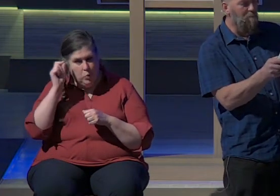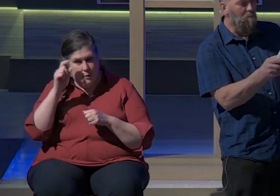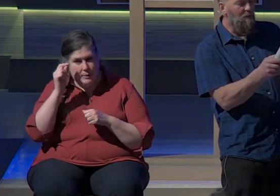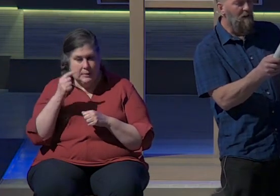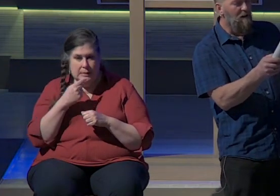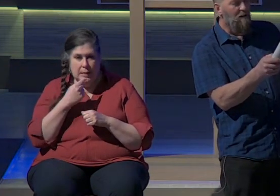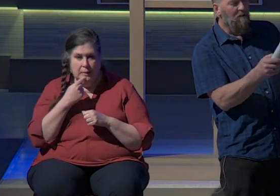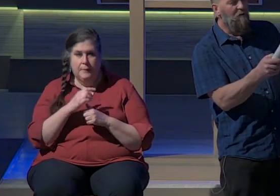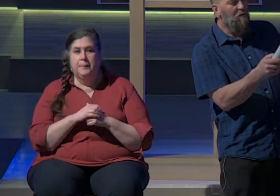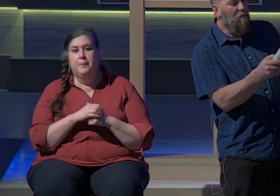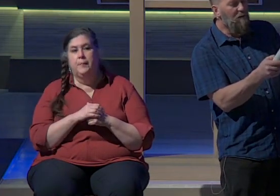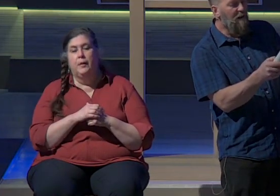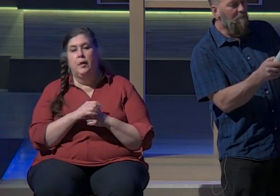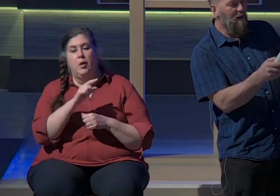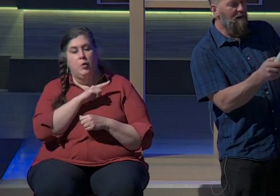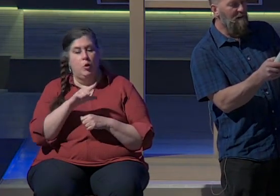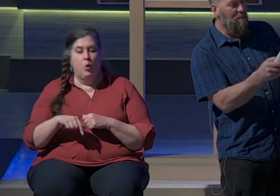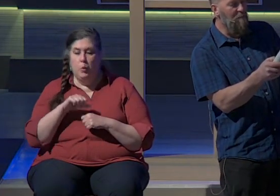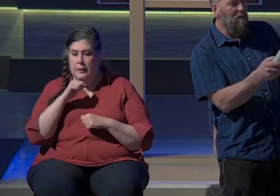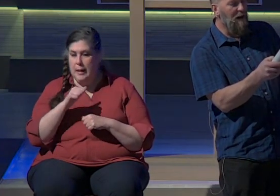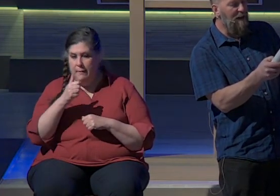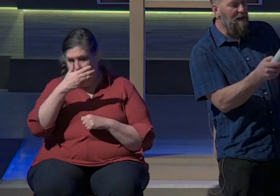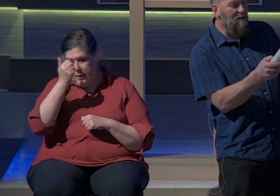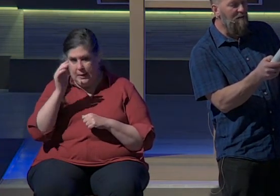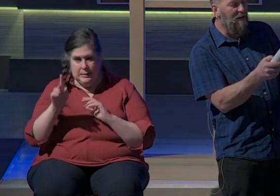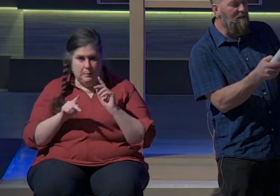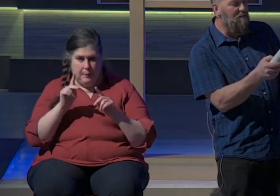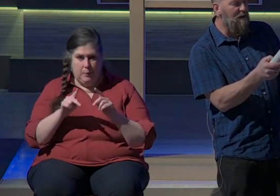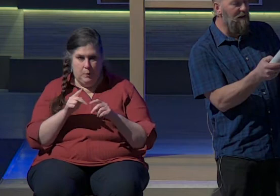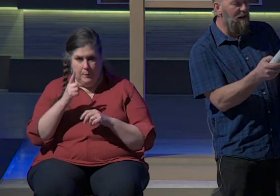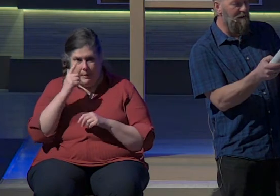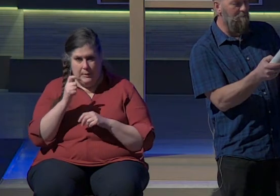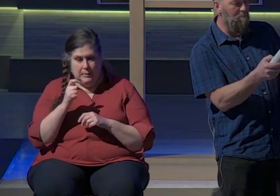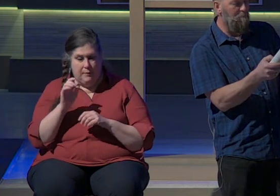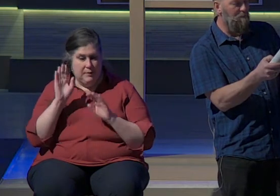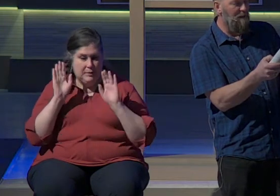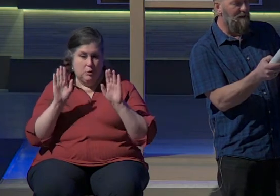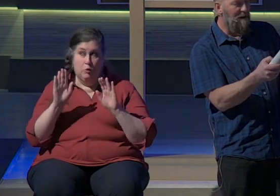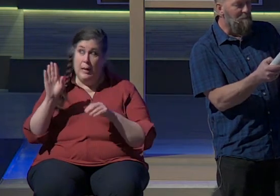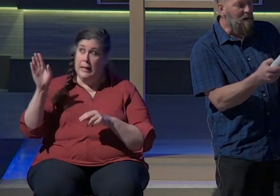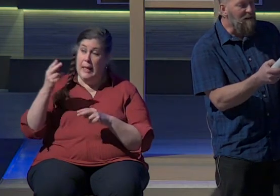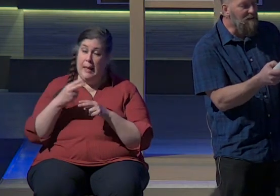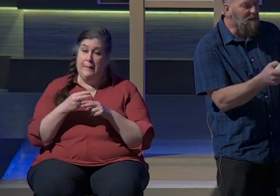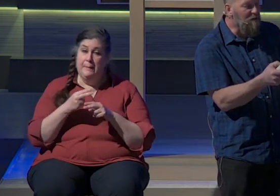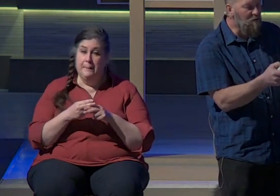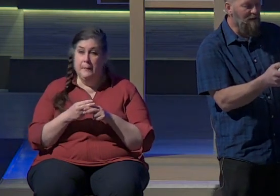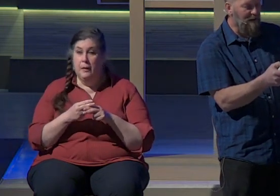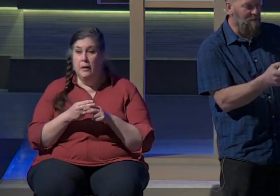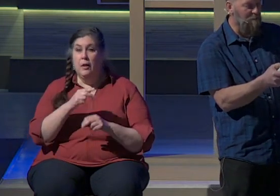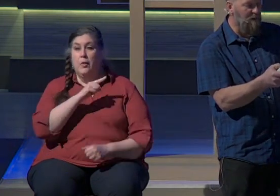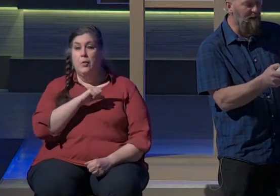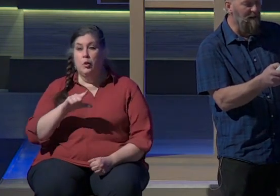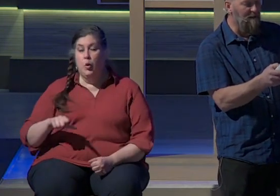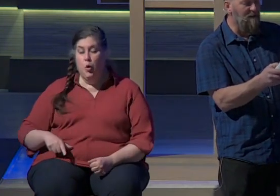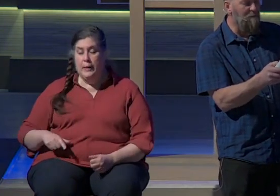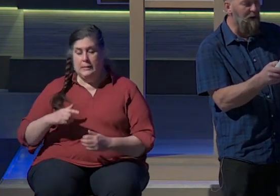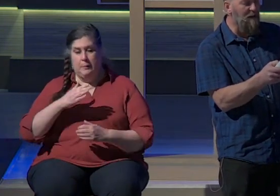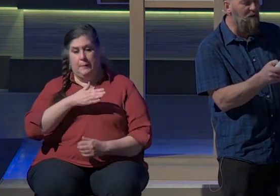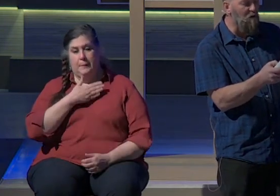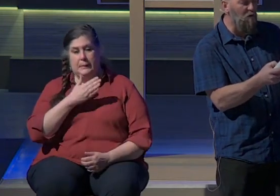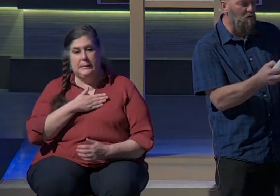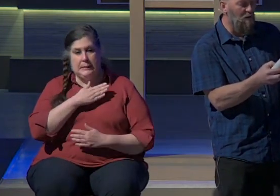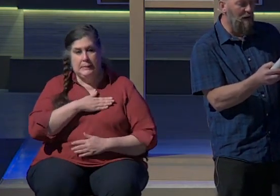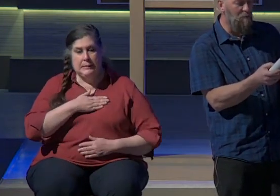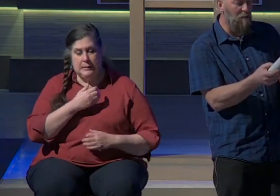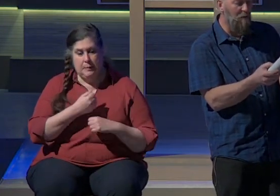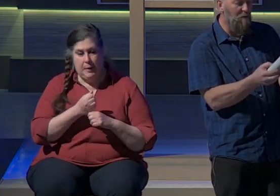cited? "The Lord will not abandon his people on account of his great name, because the Lord has been pleased to make